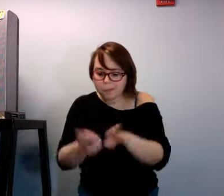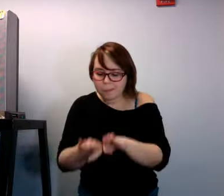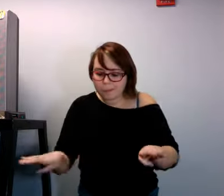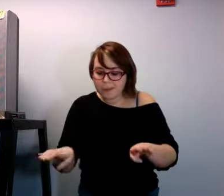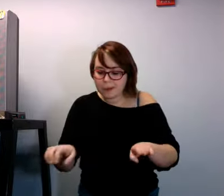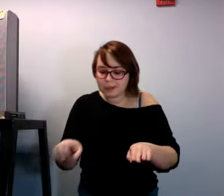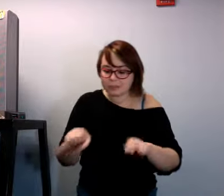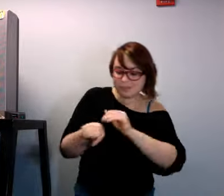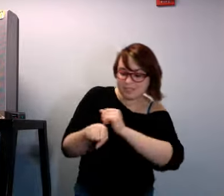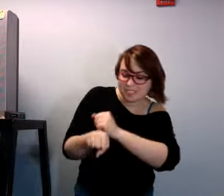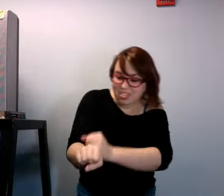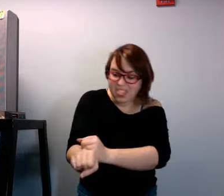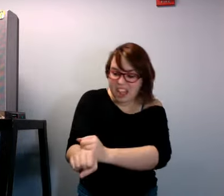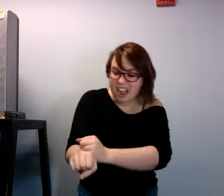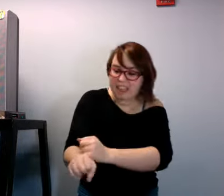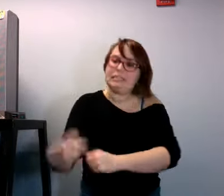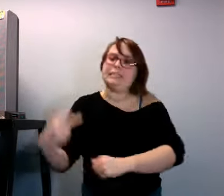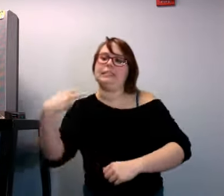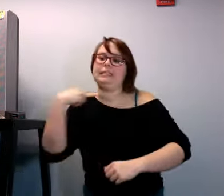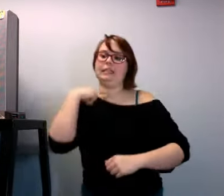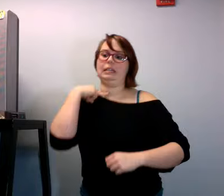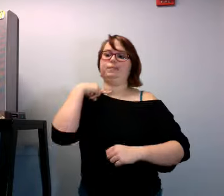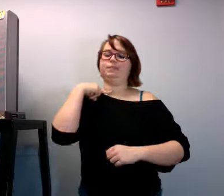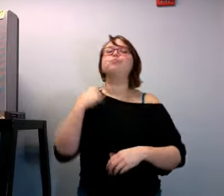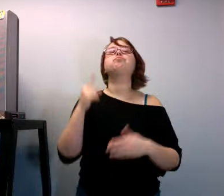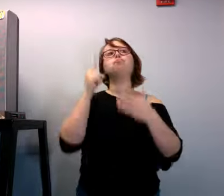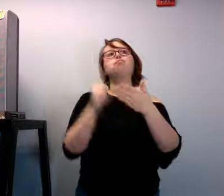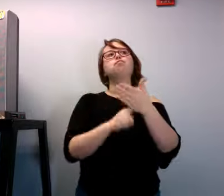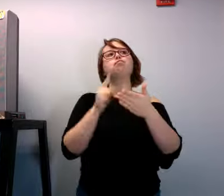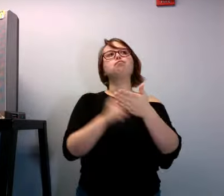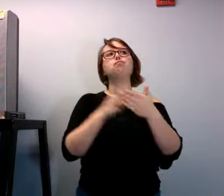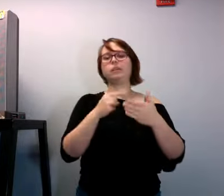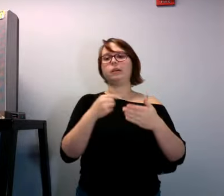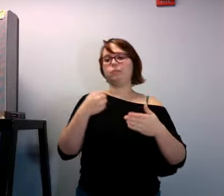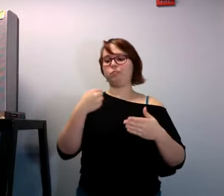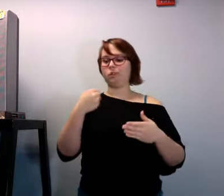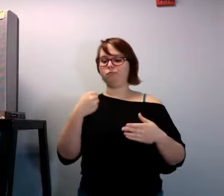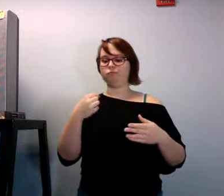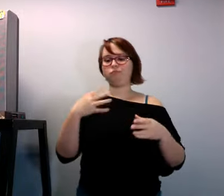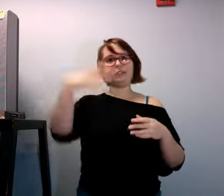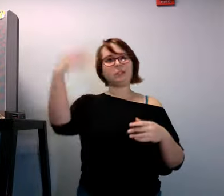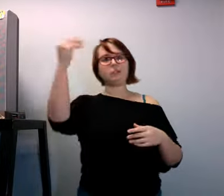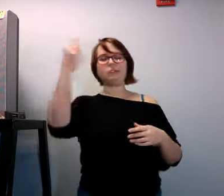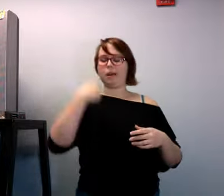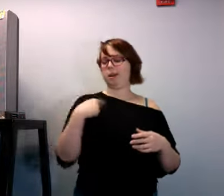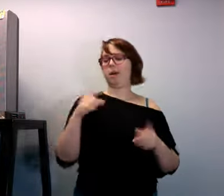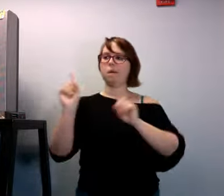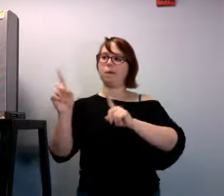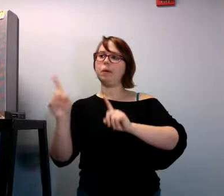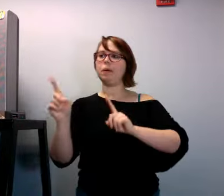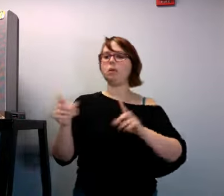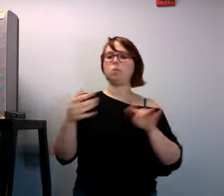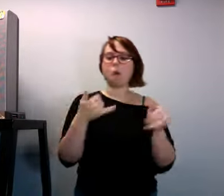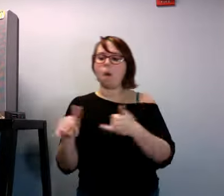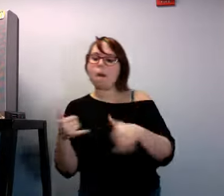kitchen, and I'd find big rocks, and I would put those in the pots, and those would be my roast. And then I would go and I